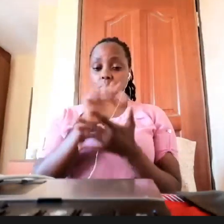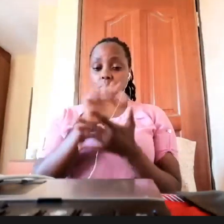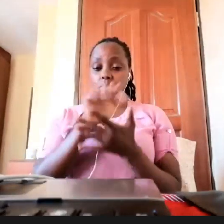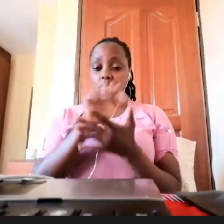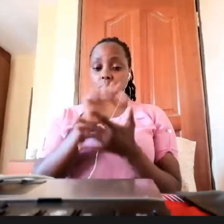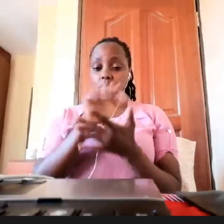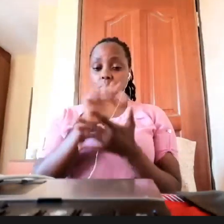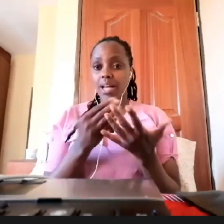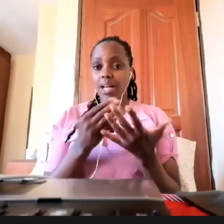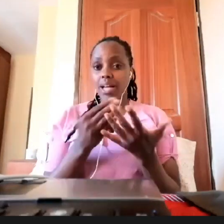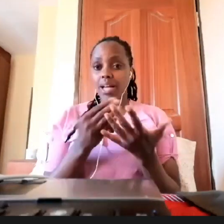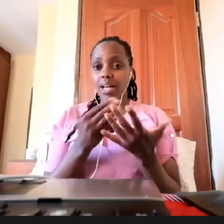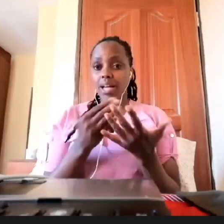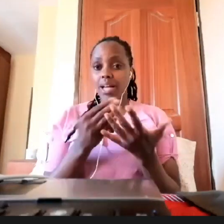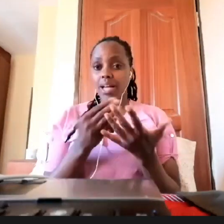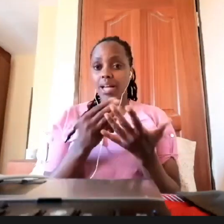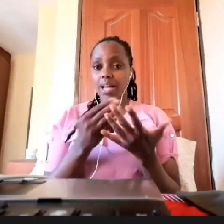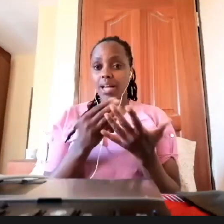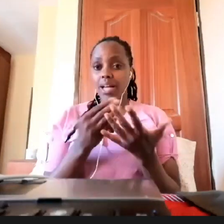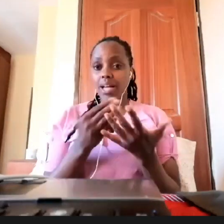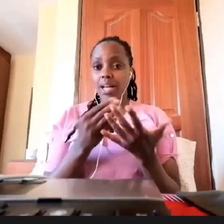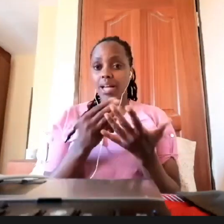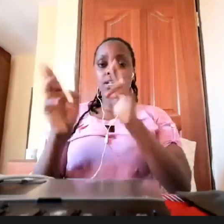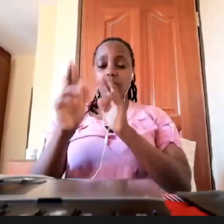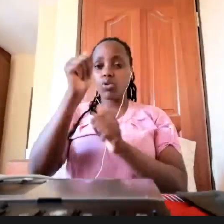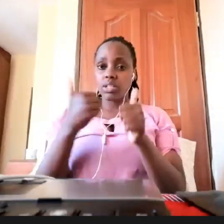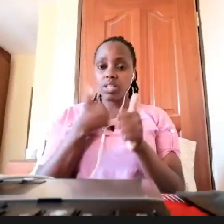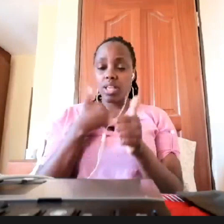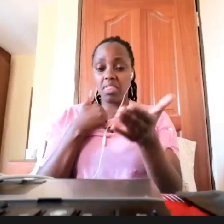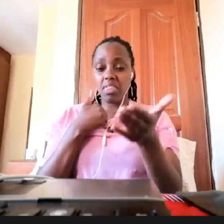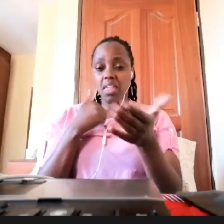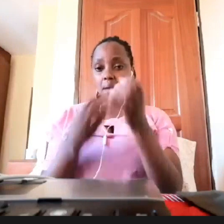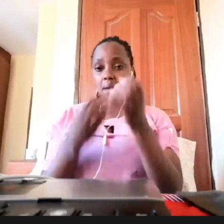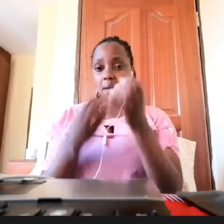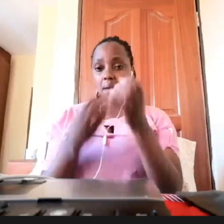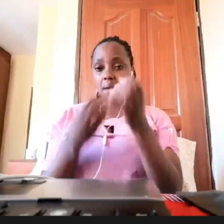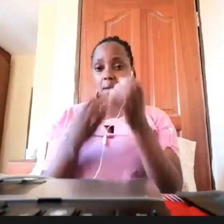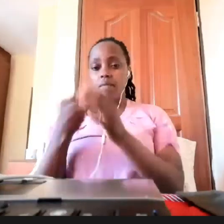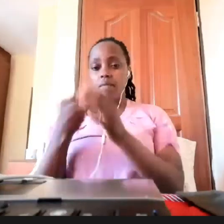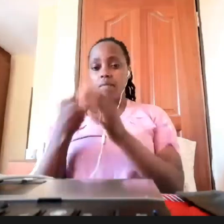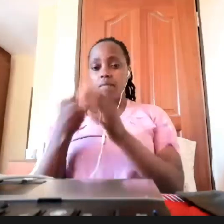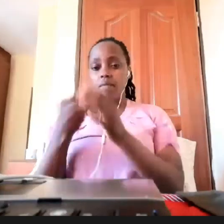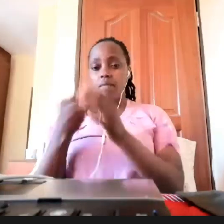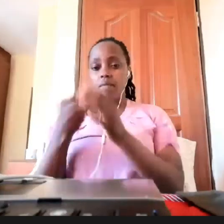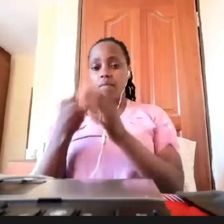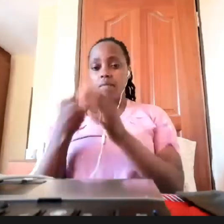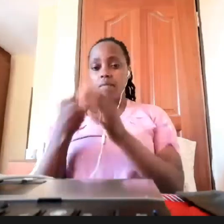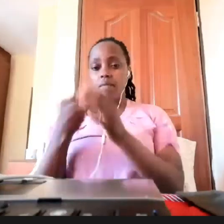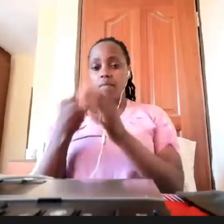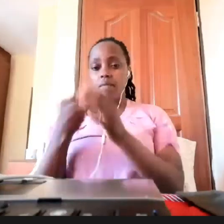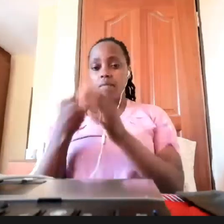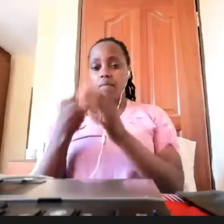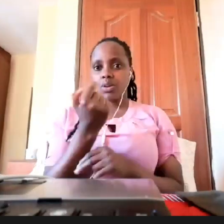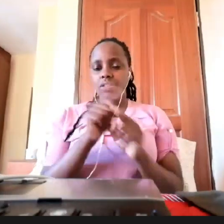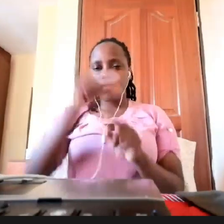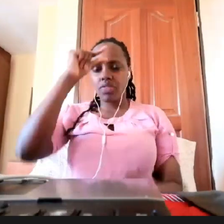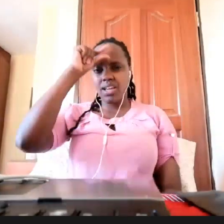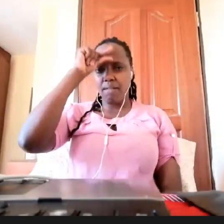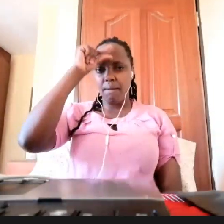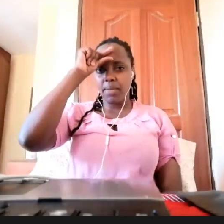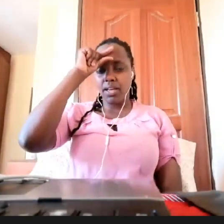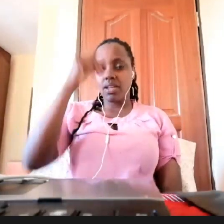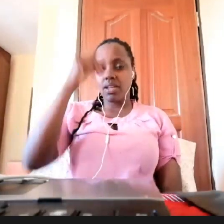for the complementary report that they are actually producing, in addition to the report itself that the